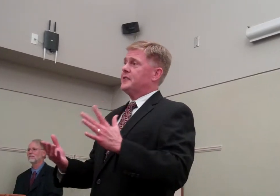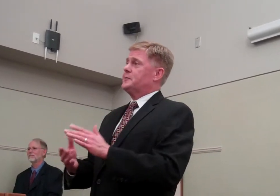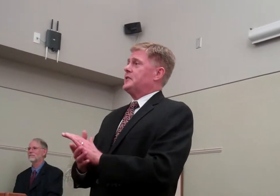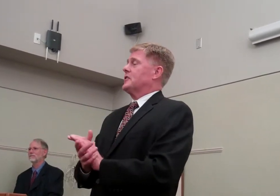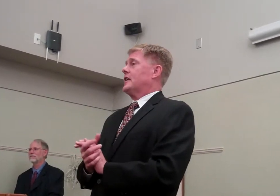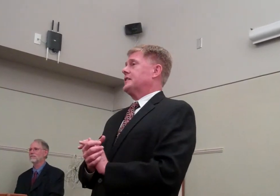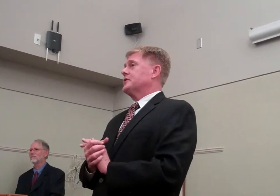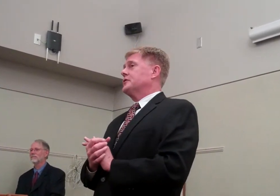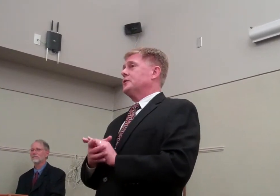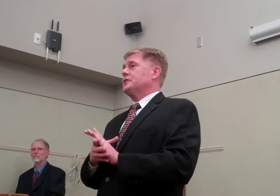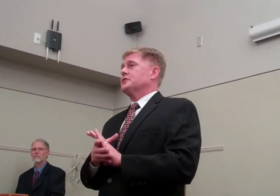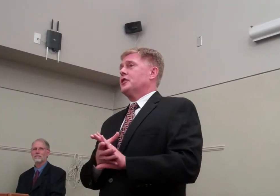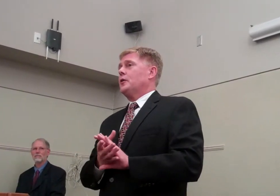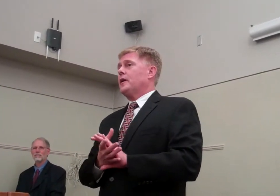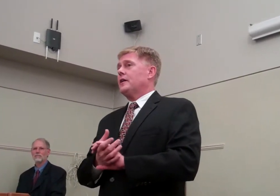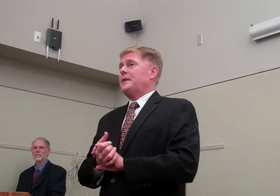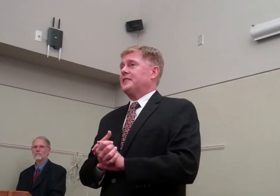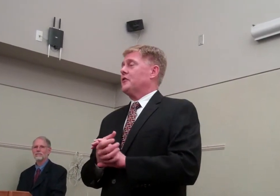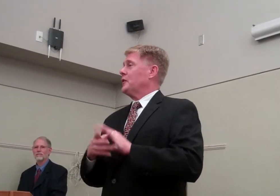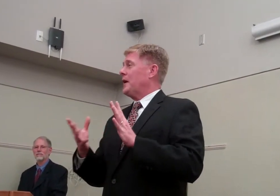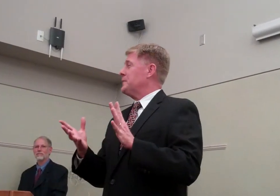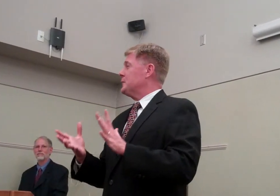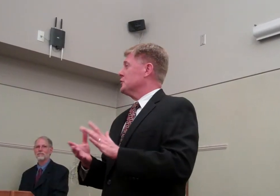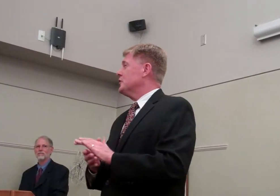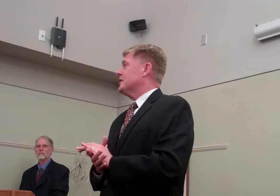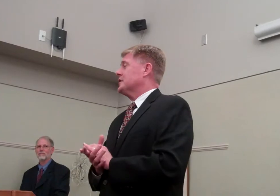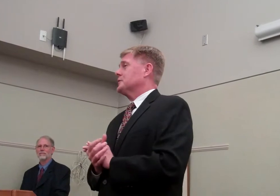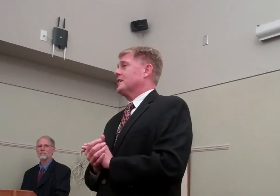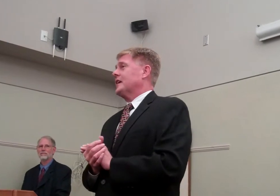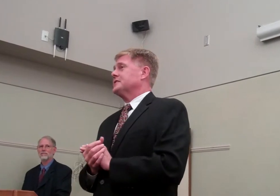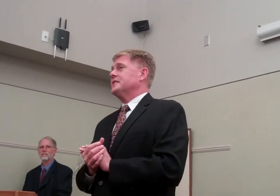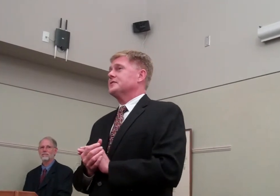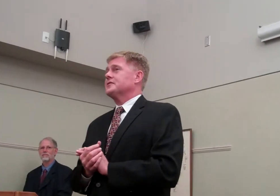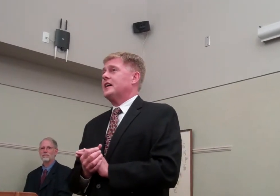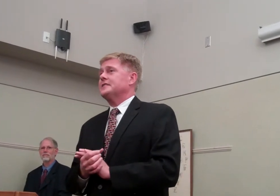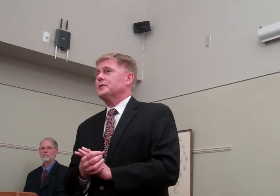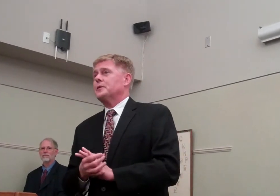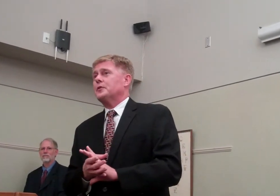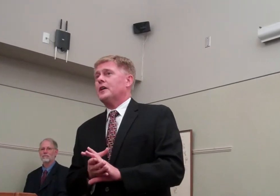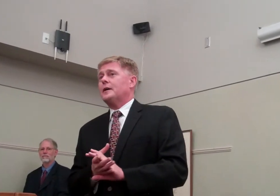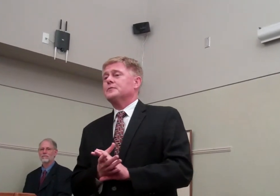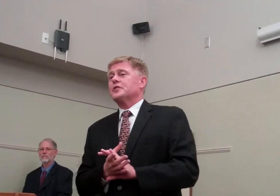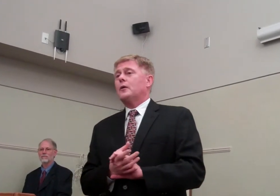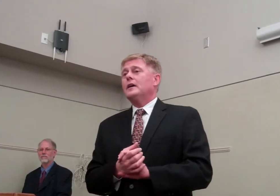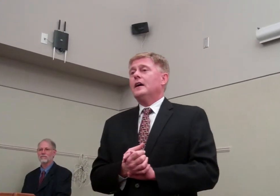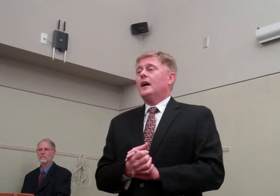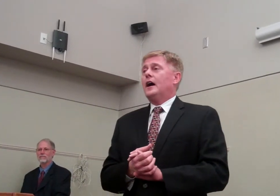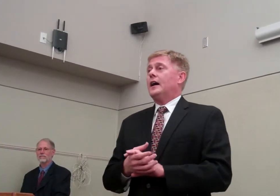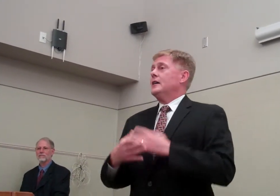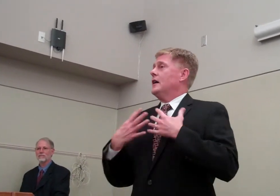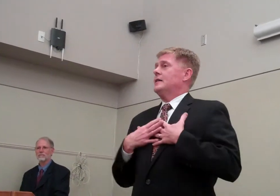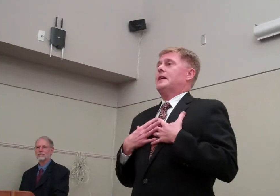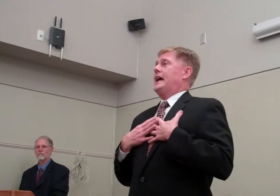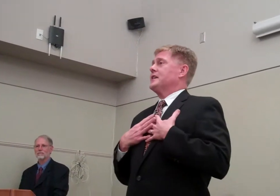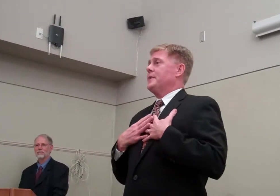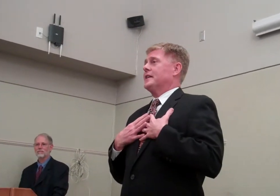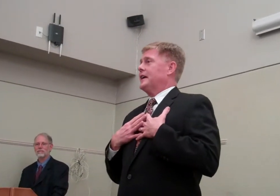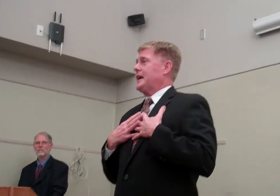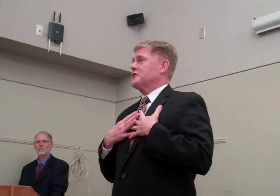in a special election two years ago where about the only way people knew that there was an election is the signs that we put up. So, I commit like every